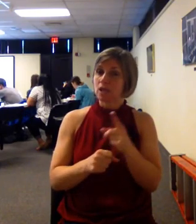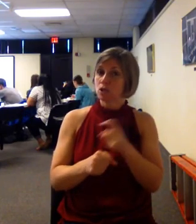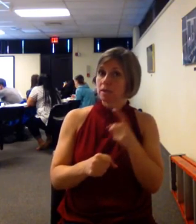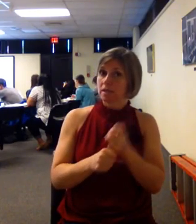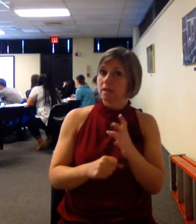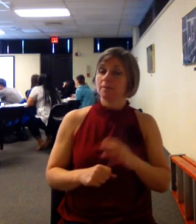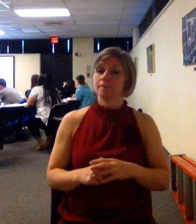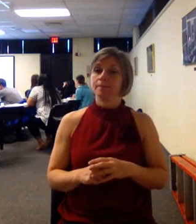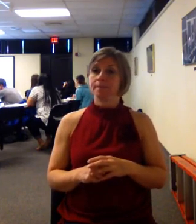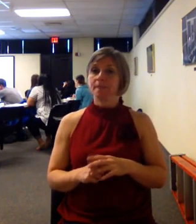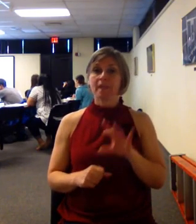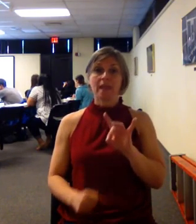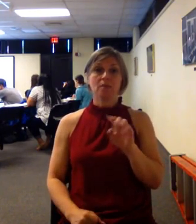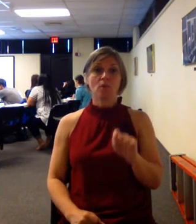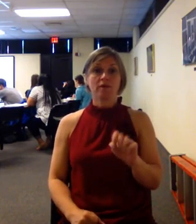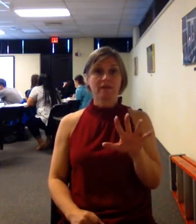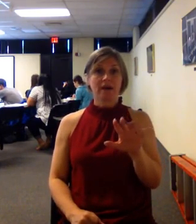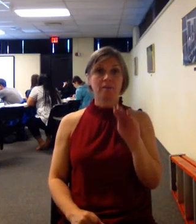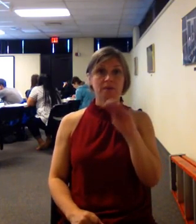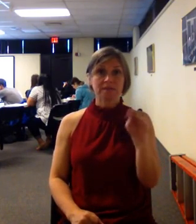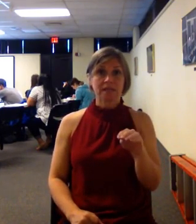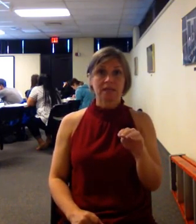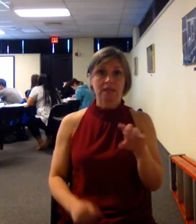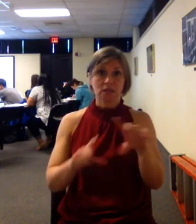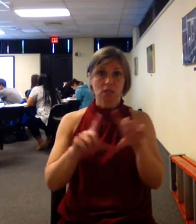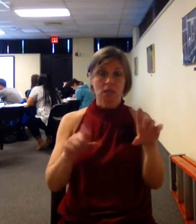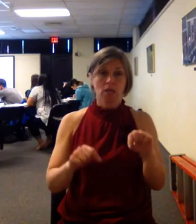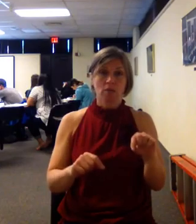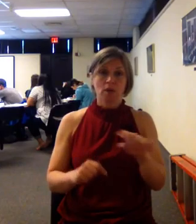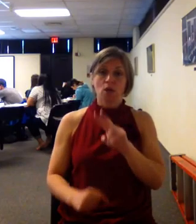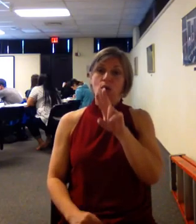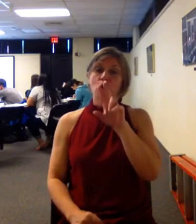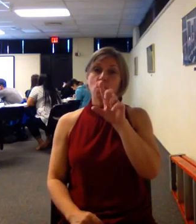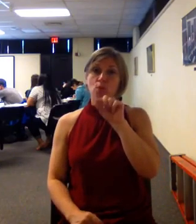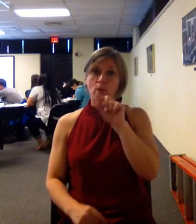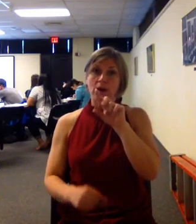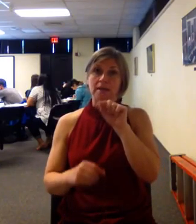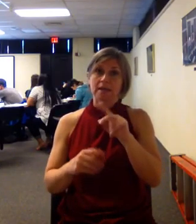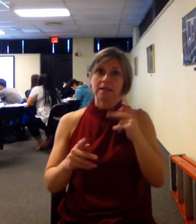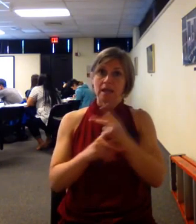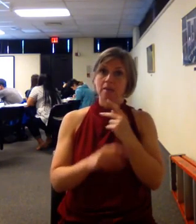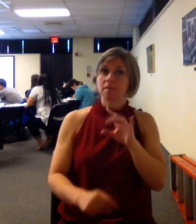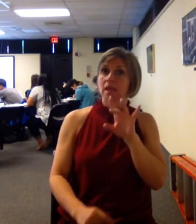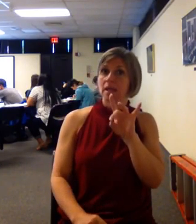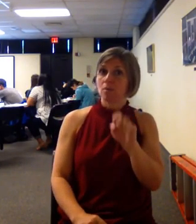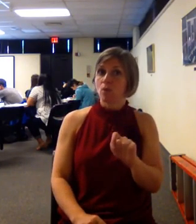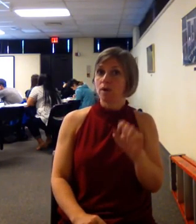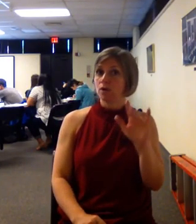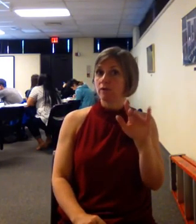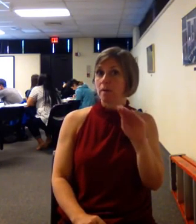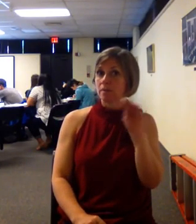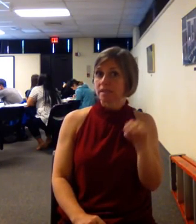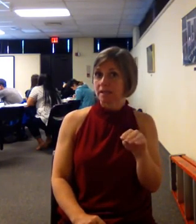They have a 8.5% coupon, so they're 20 million times 8.25%. So again, we're looking at it from the company's